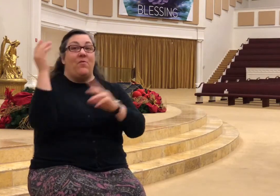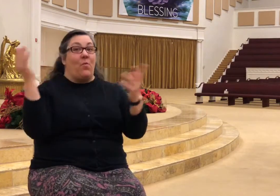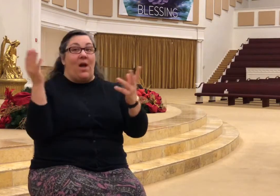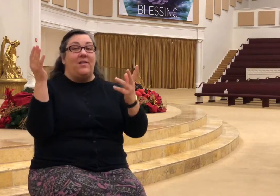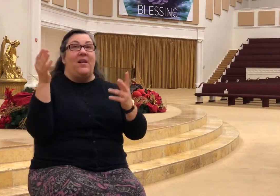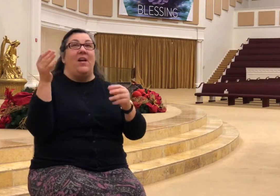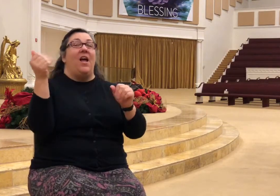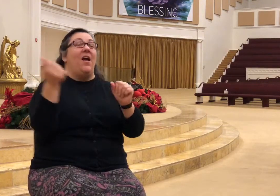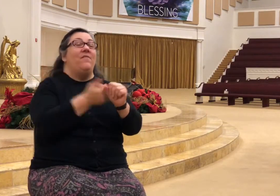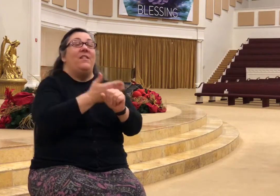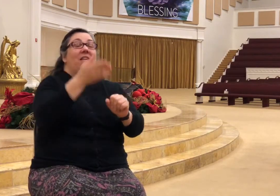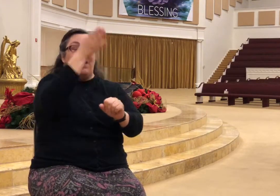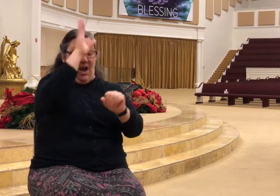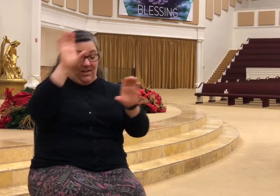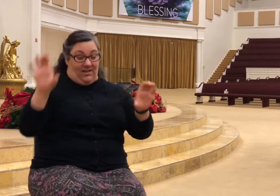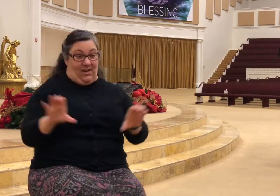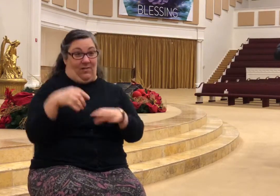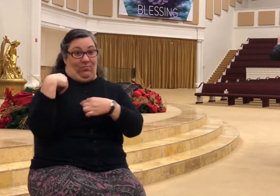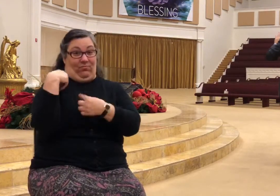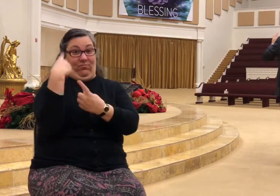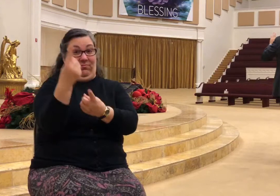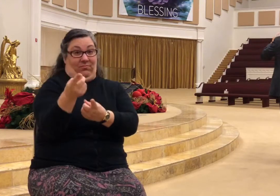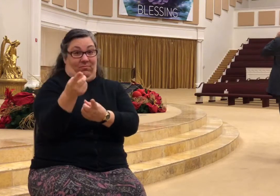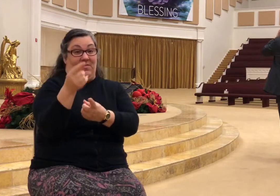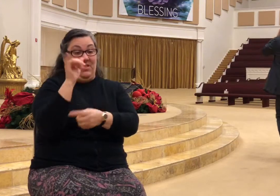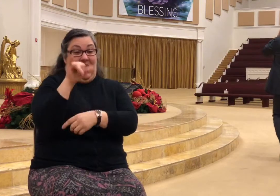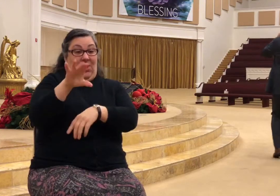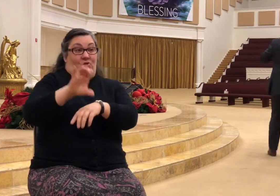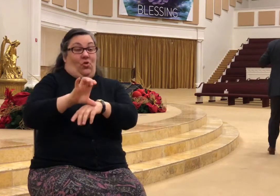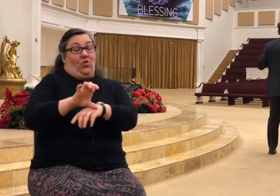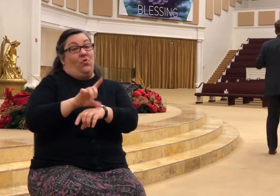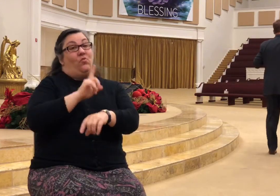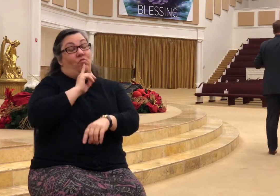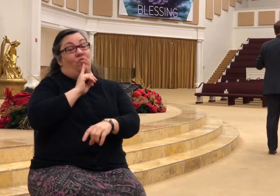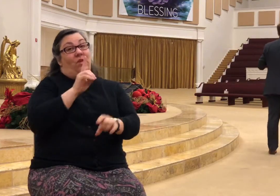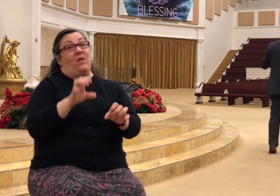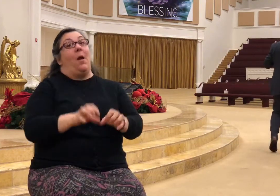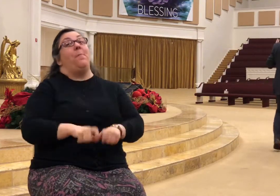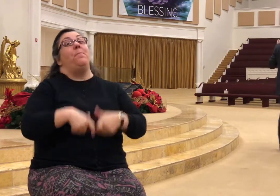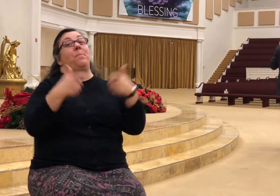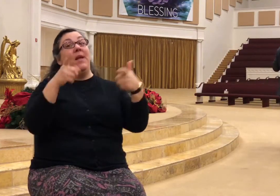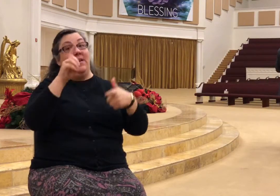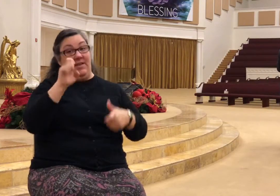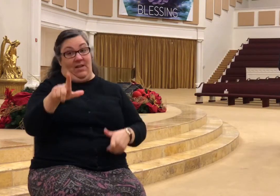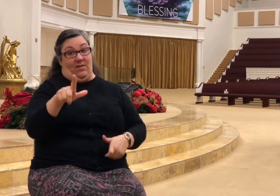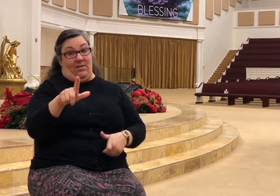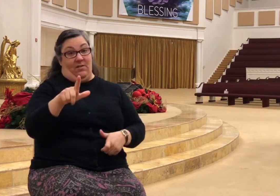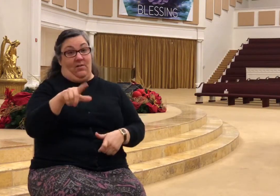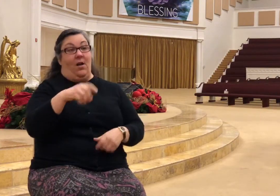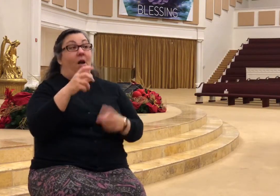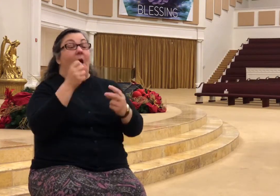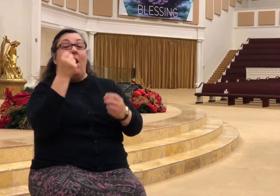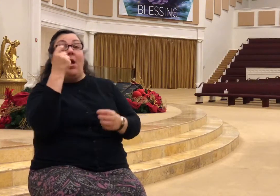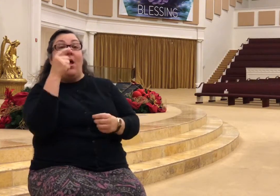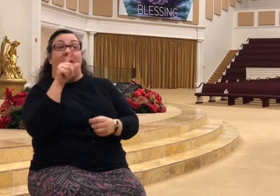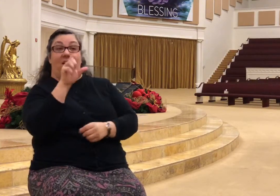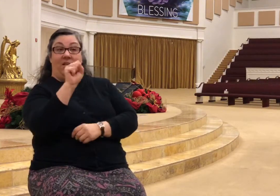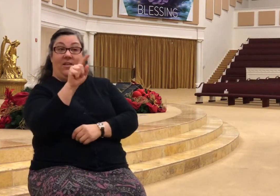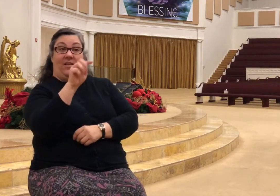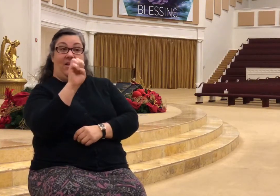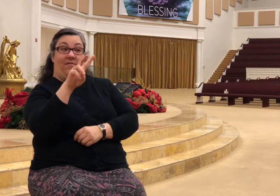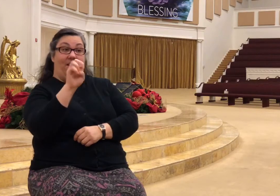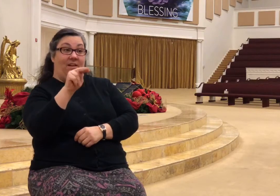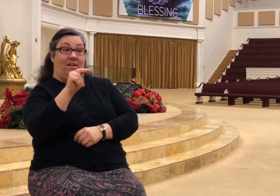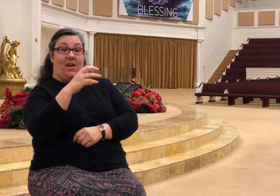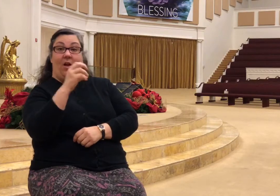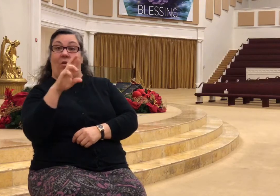has done. And let me just tell you, it's a big deal. Stephen and Rachel were basically just kids that went over there to help Brother